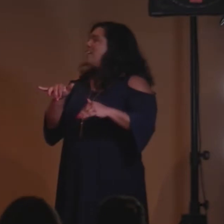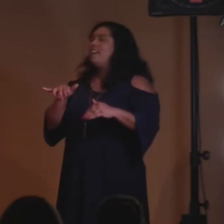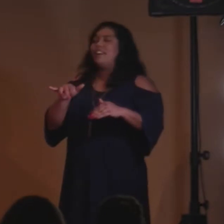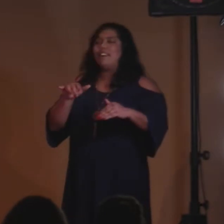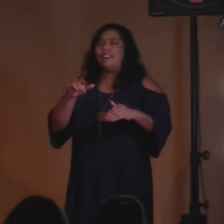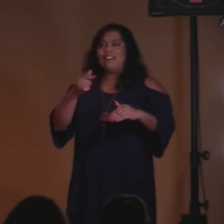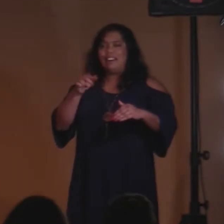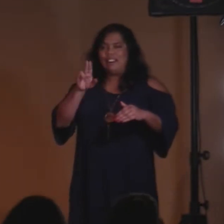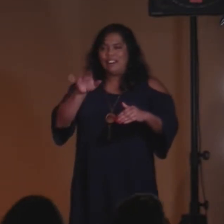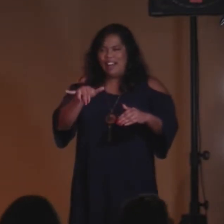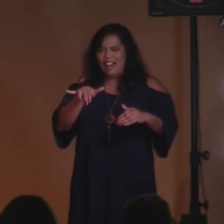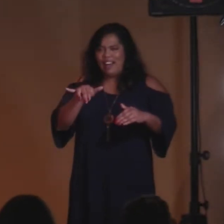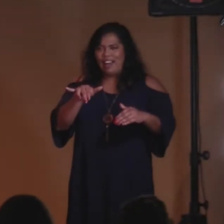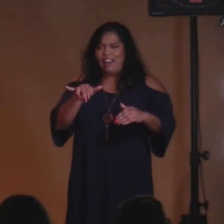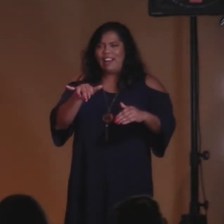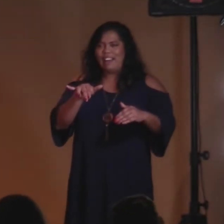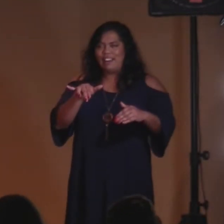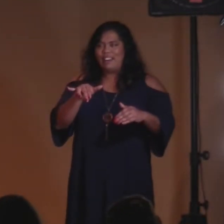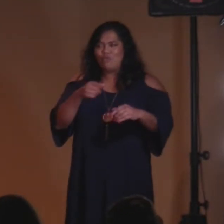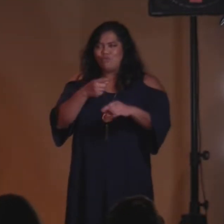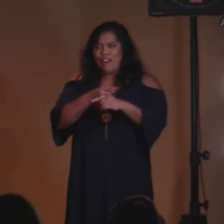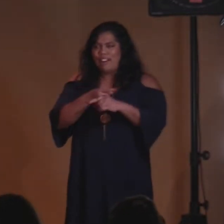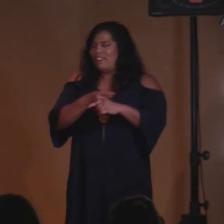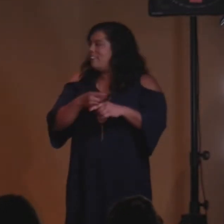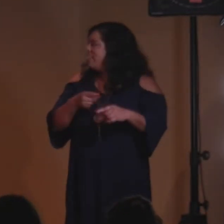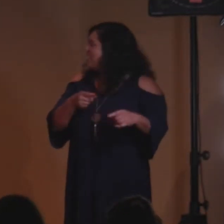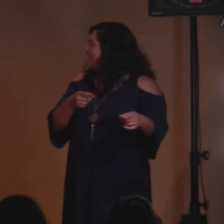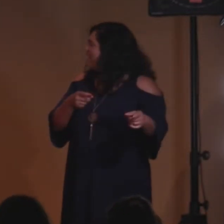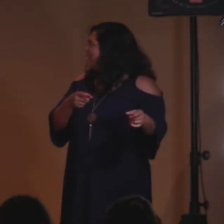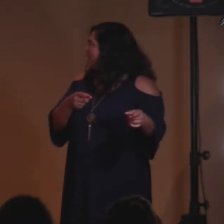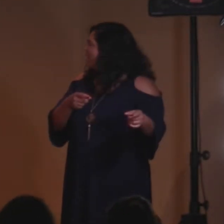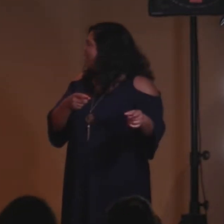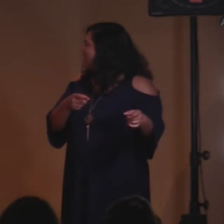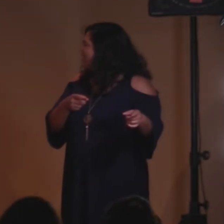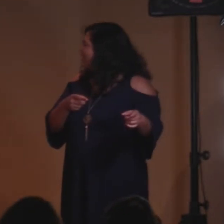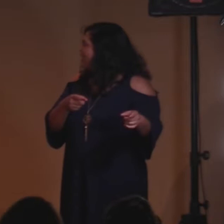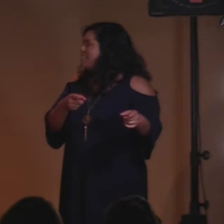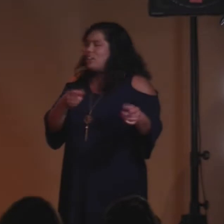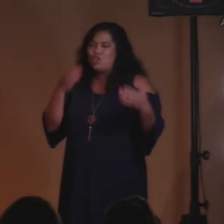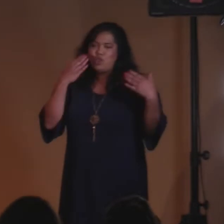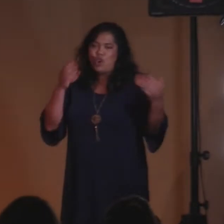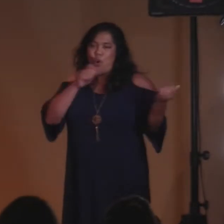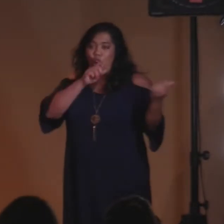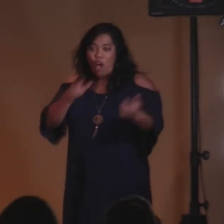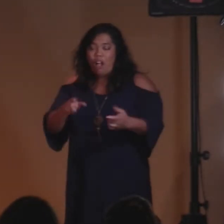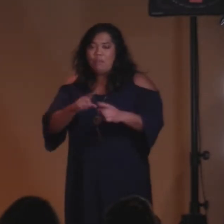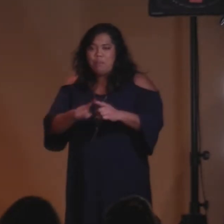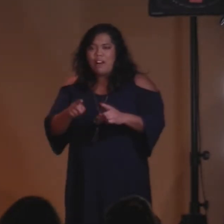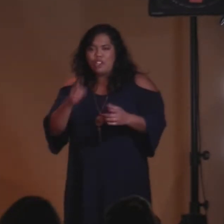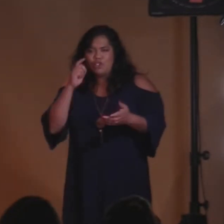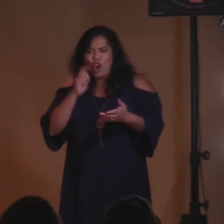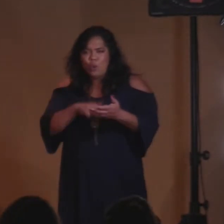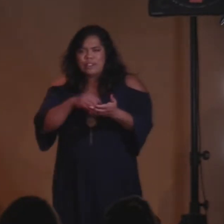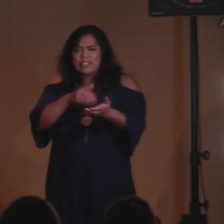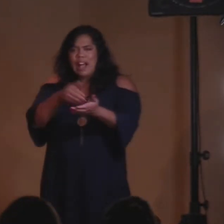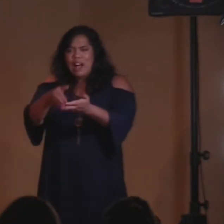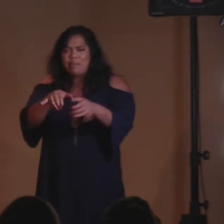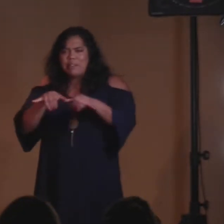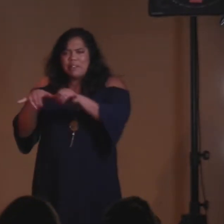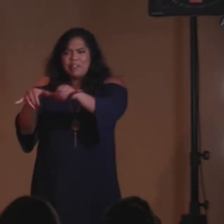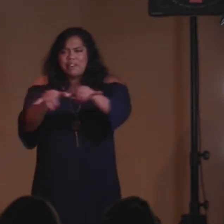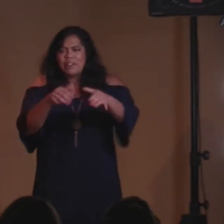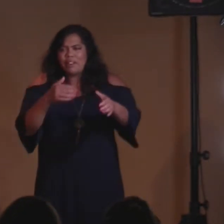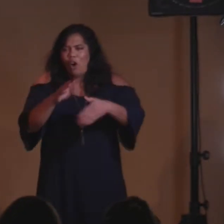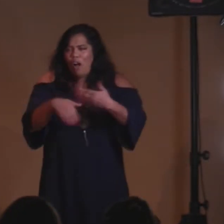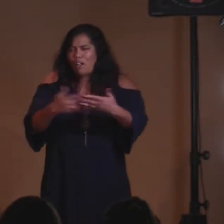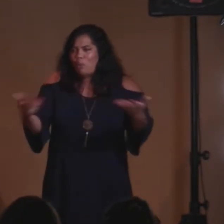Okay, so you don't know all of them. That's fine. But what's one thing that all of them have in common? They're all chefs.